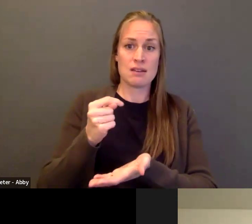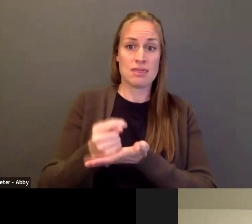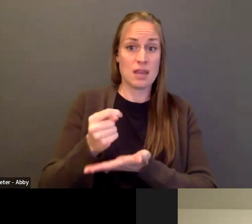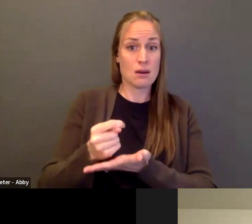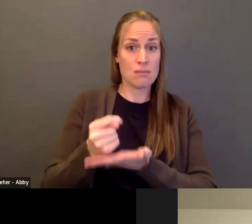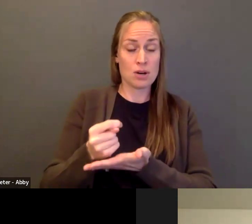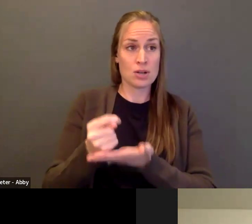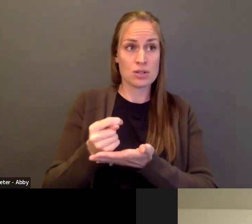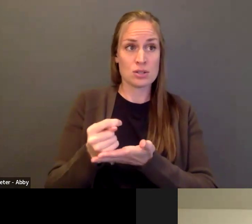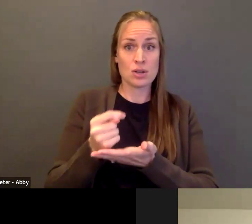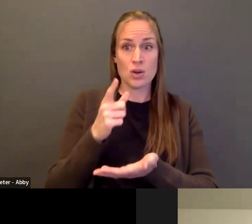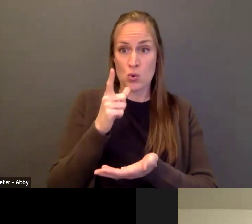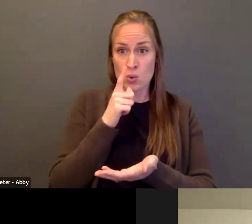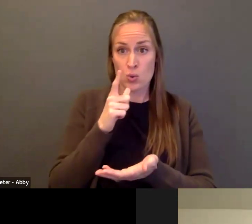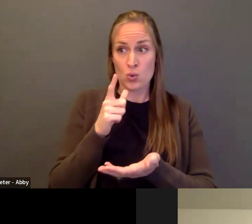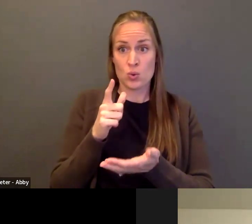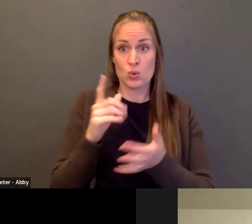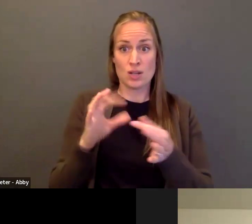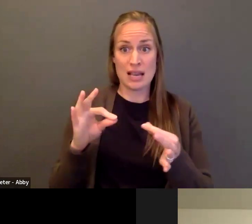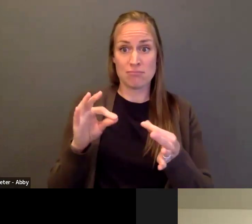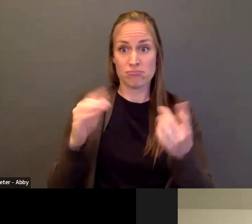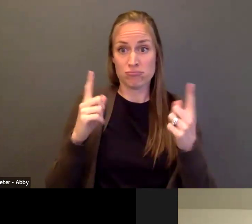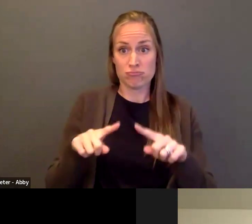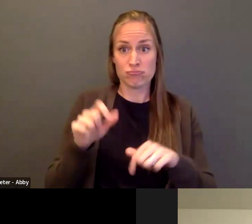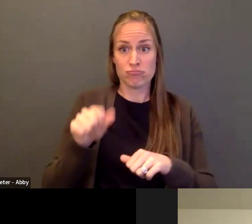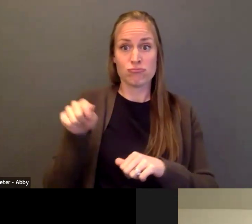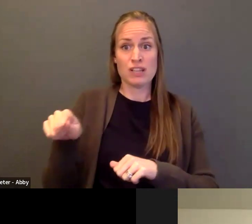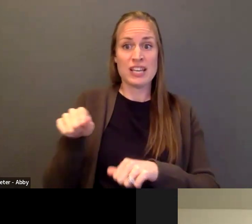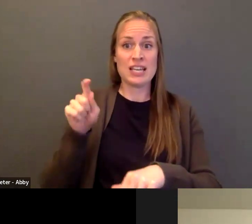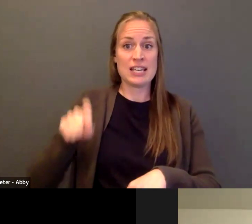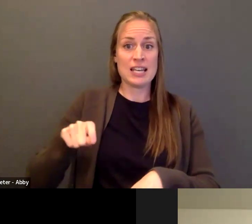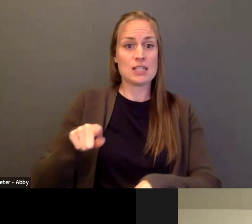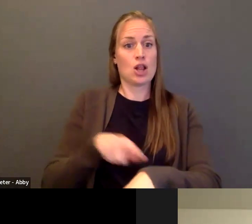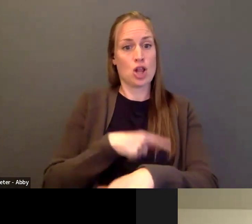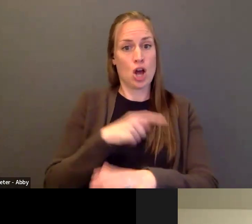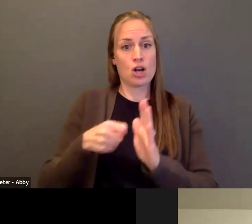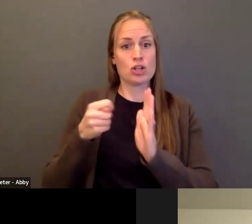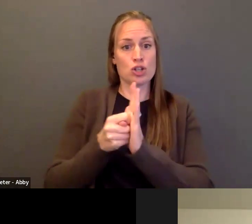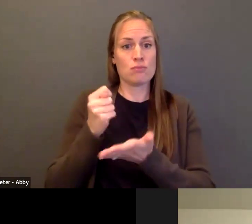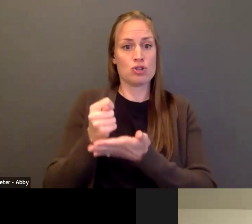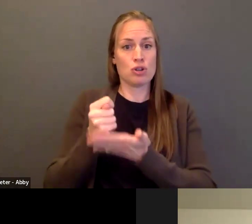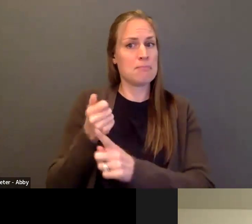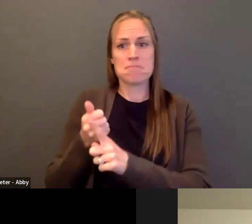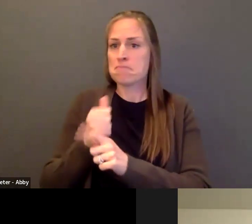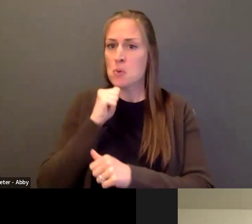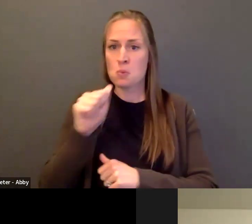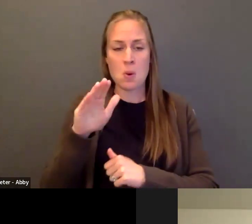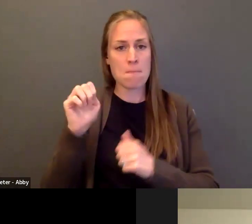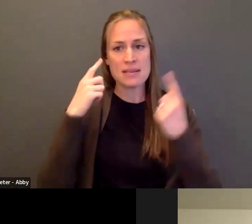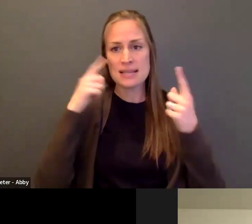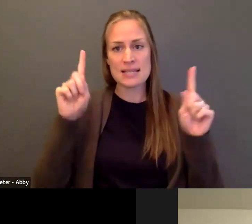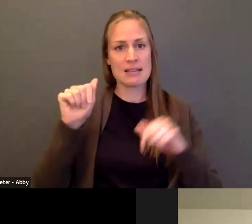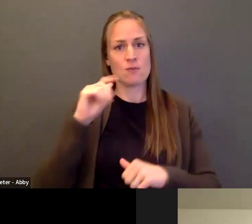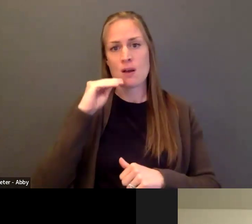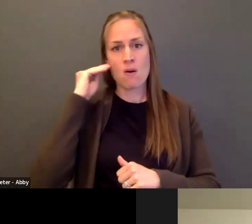needs long-term treatment. He's not going to be successful at home until he gets long-term